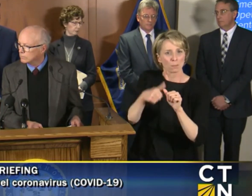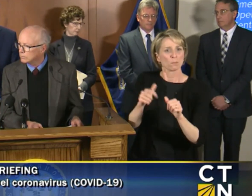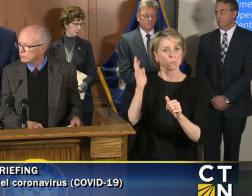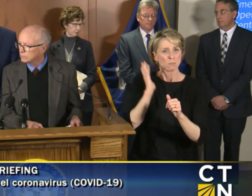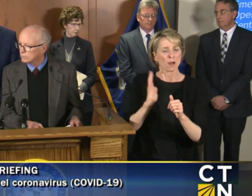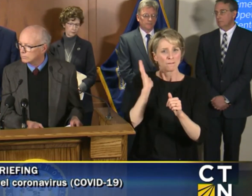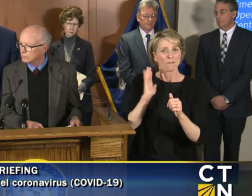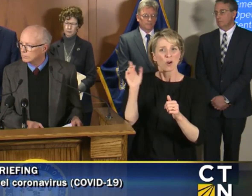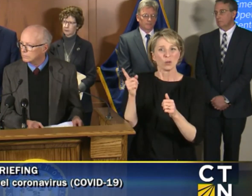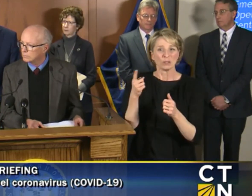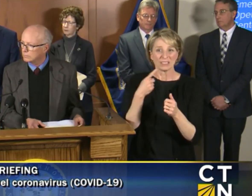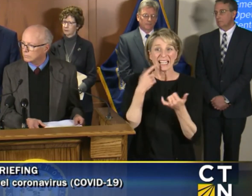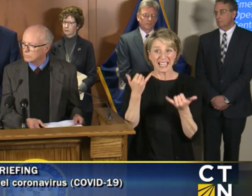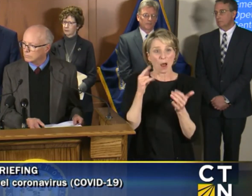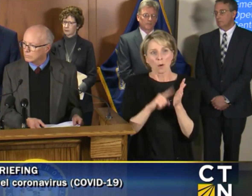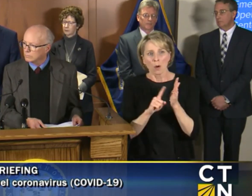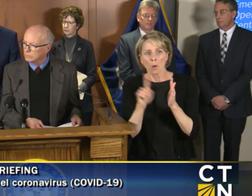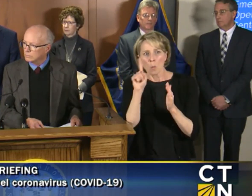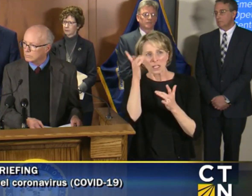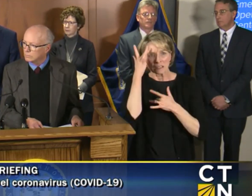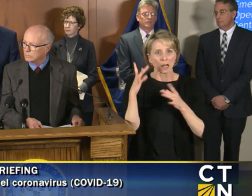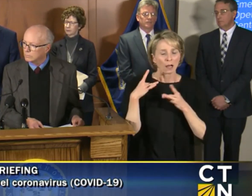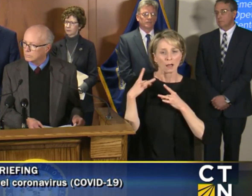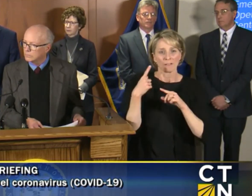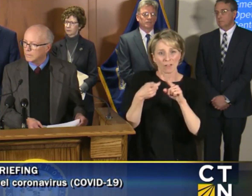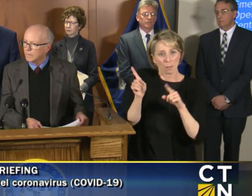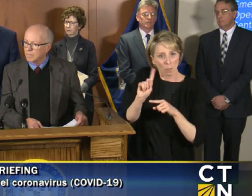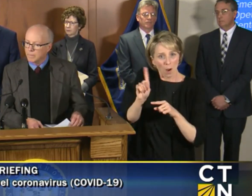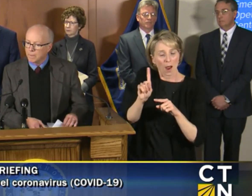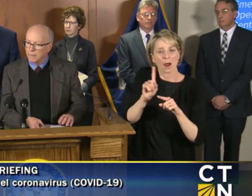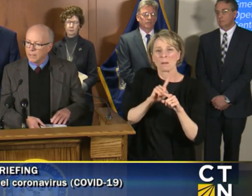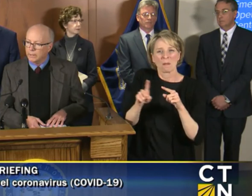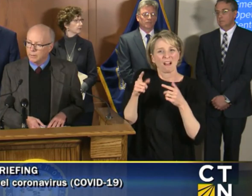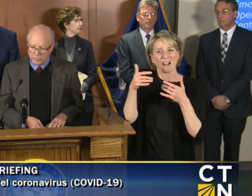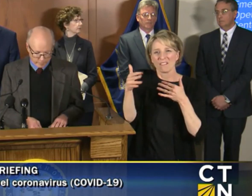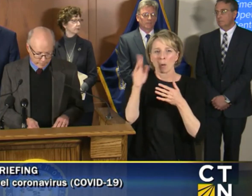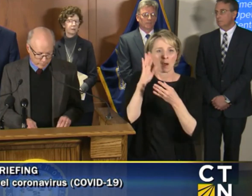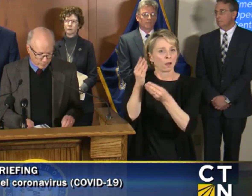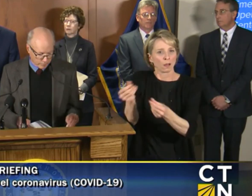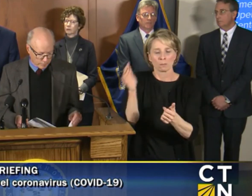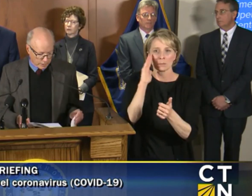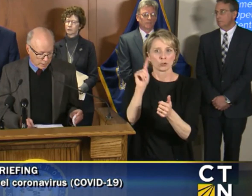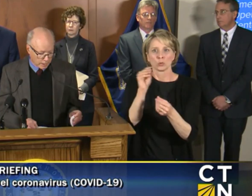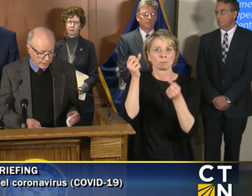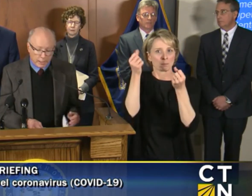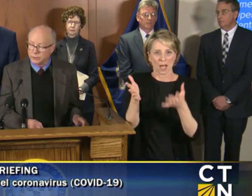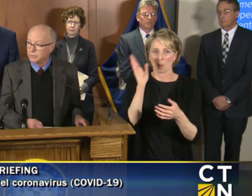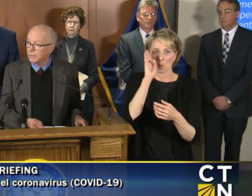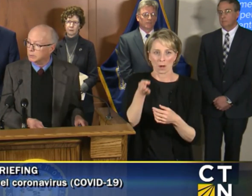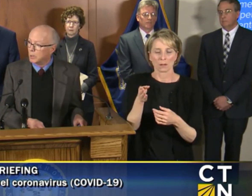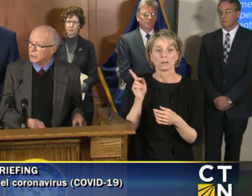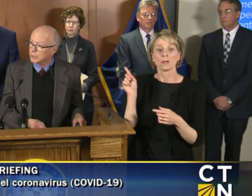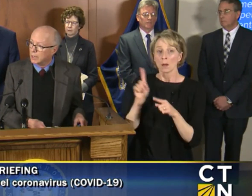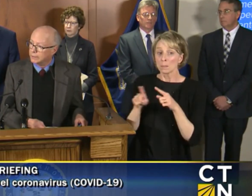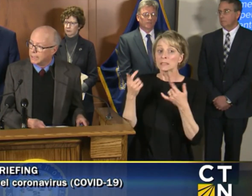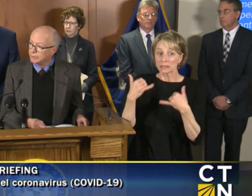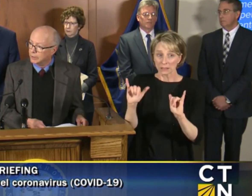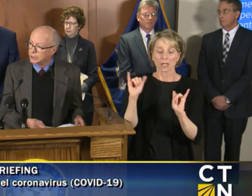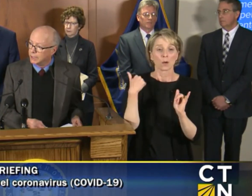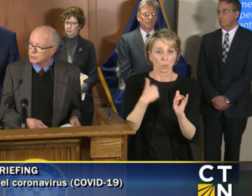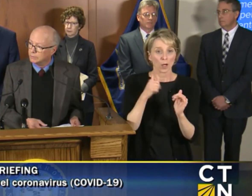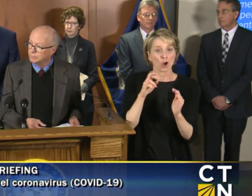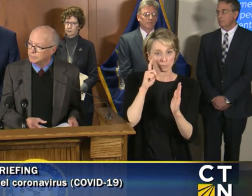just going to go away because it's just going to be overwhelming. Are you still looking to find sources of where the transmission is occurring? Yes, that's part of the